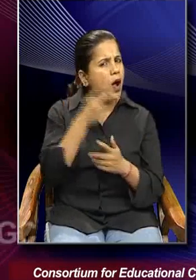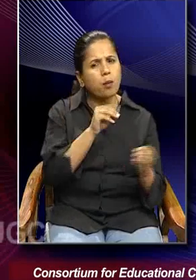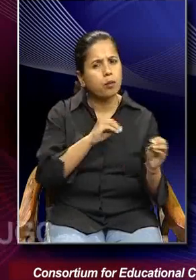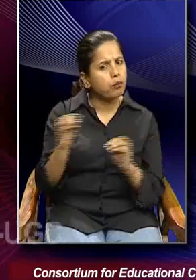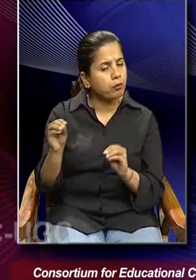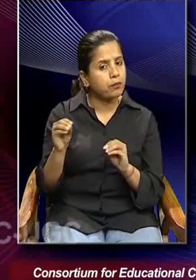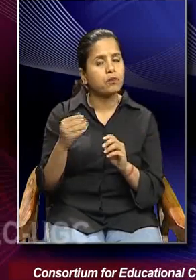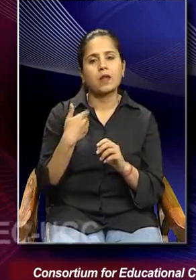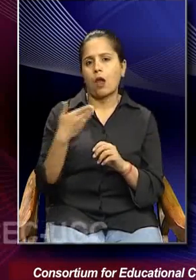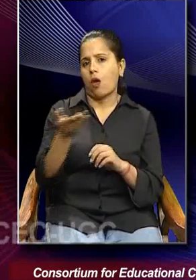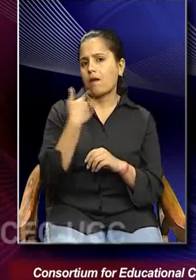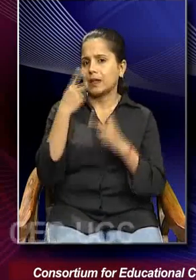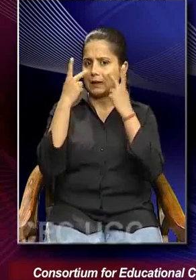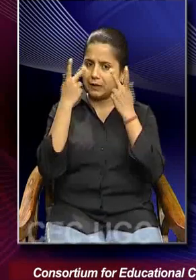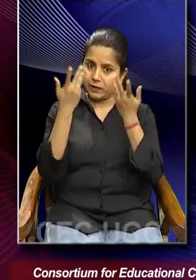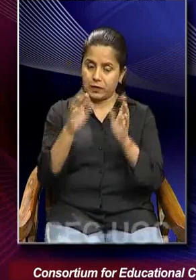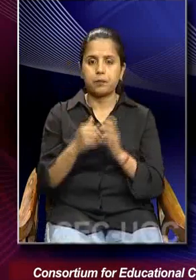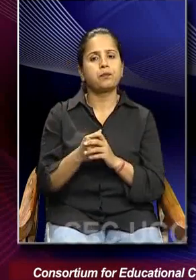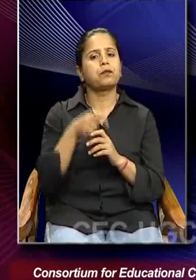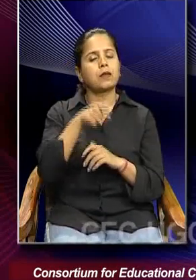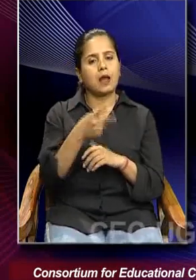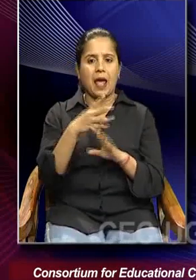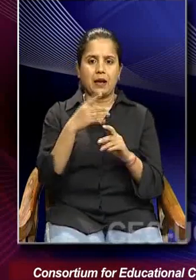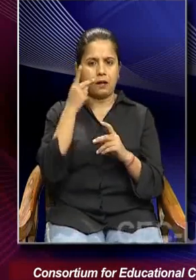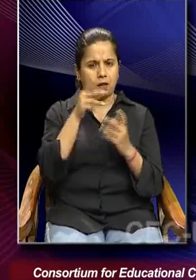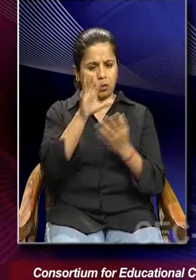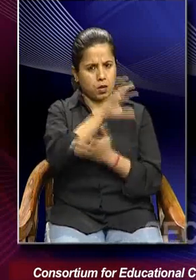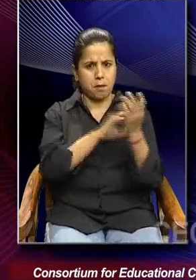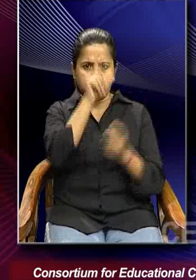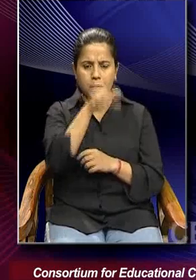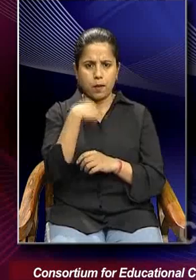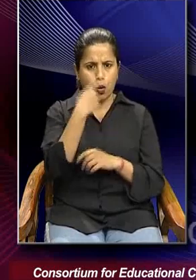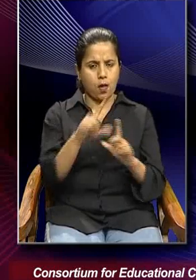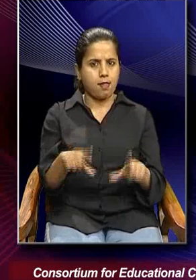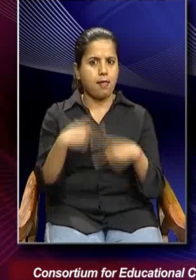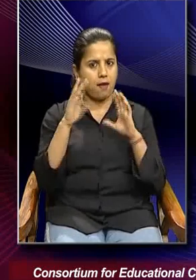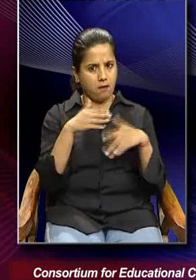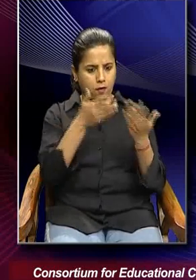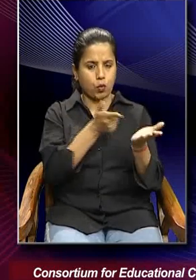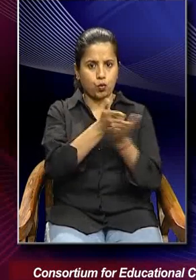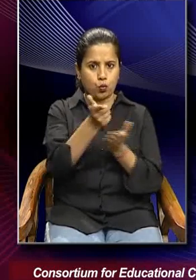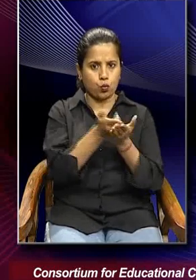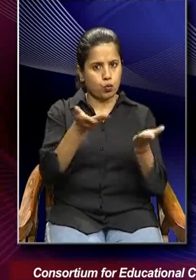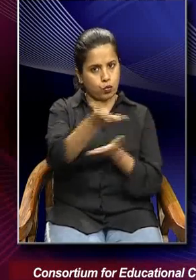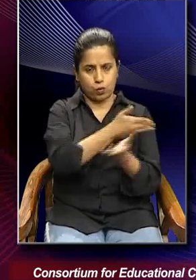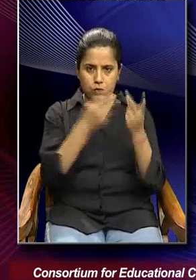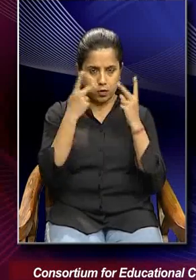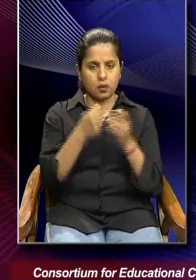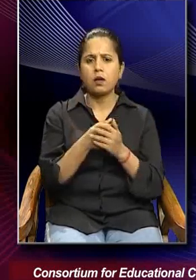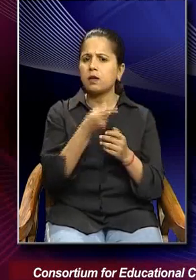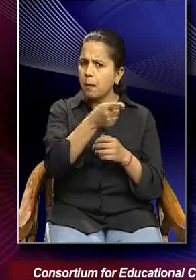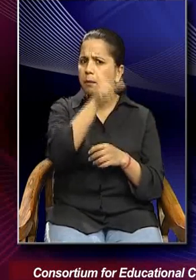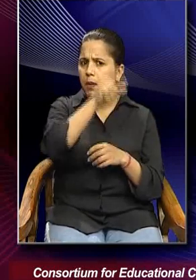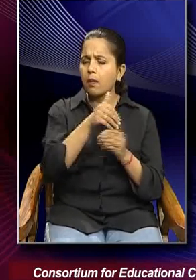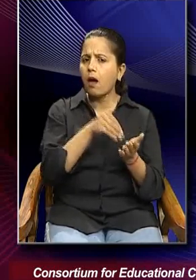We often note that if you look at the composition of people, those who are living in the rural areas, so often these